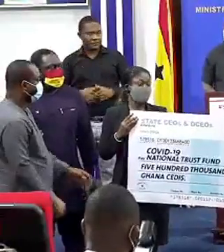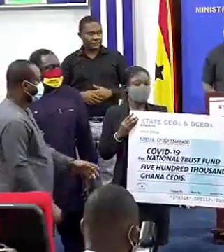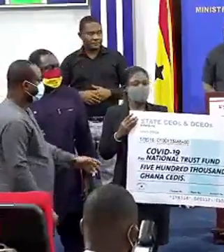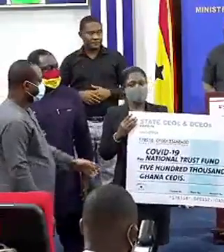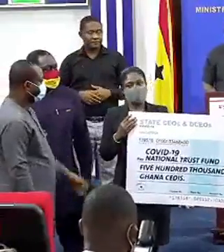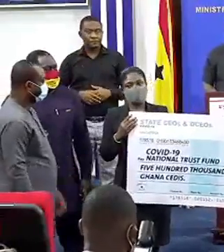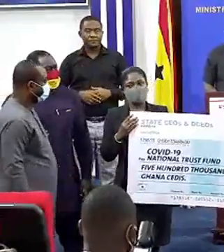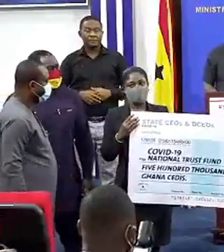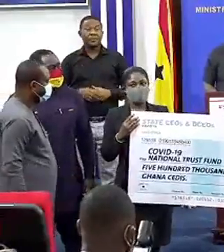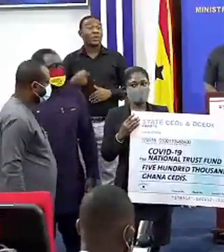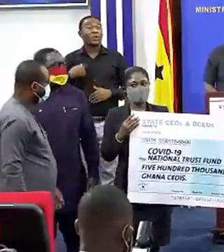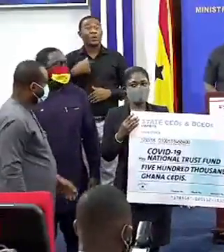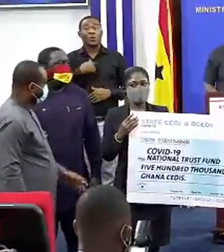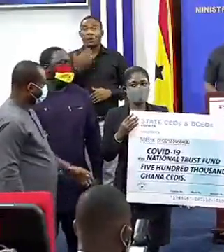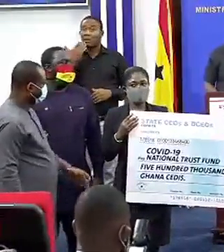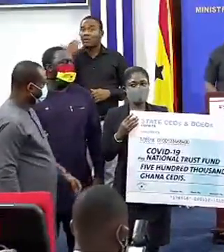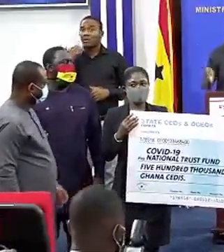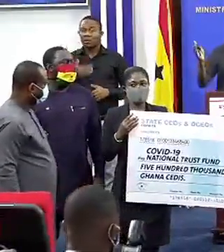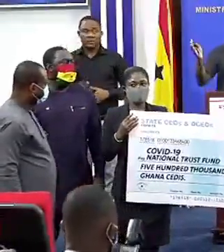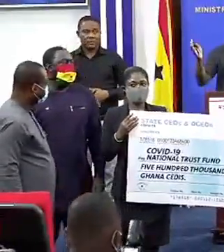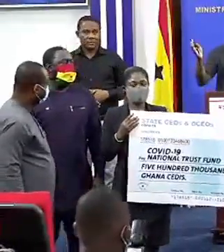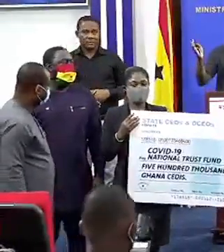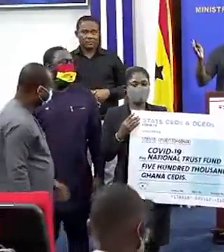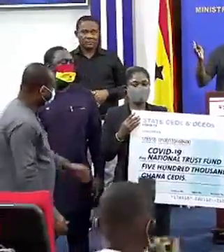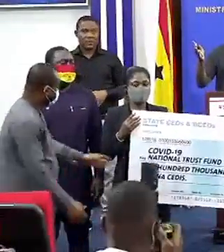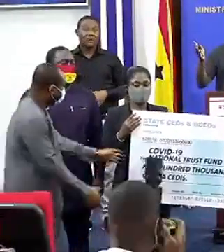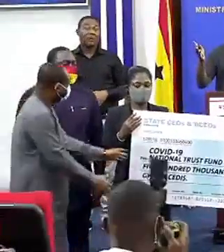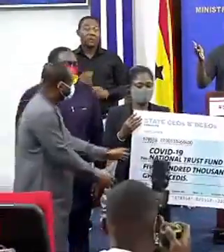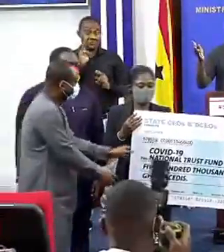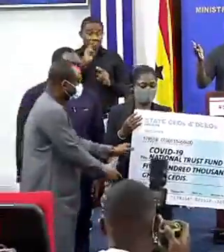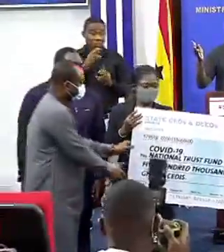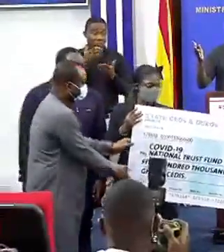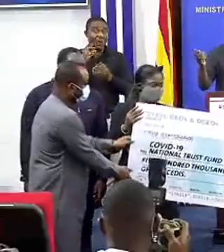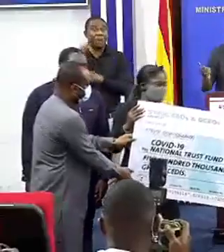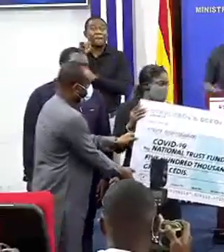And we are grateful to them as well. So, Honorable Pius,